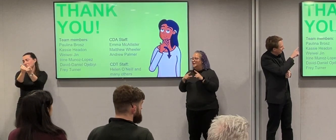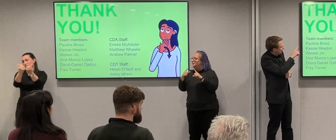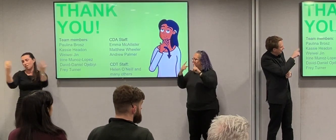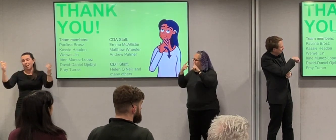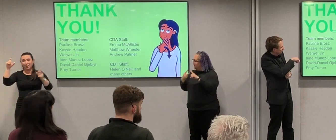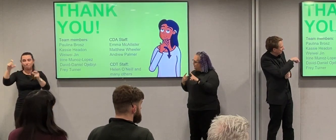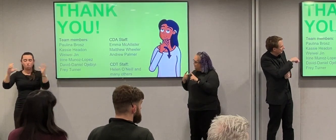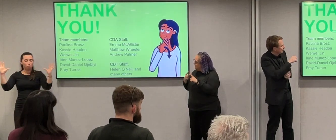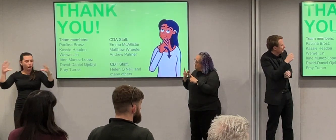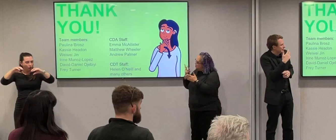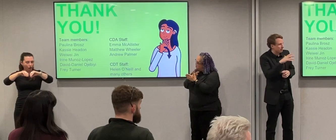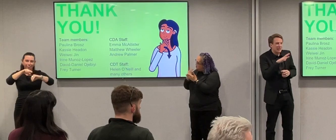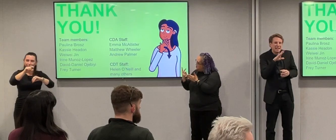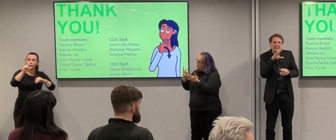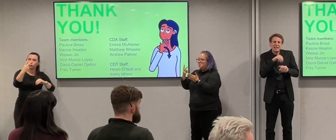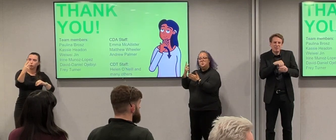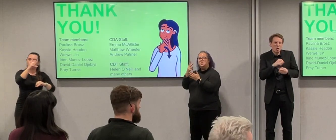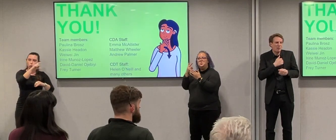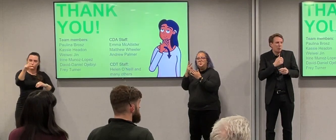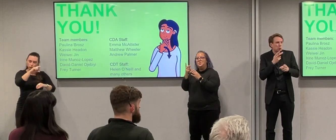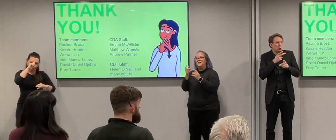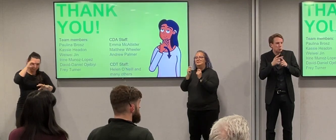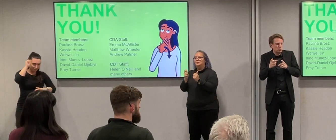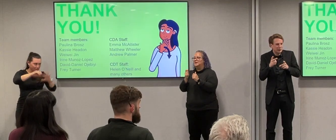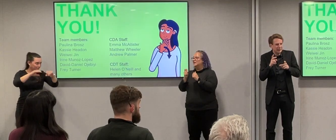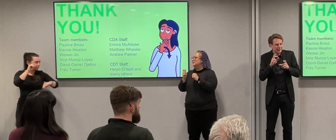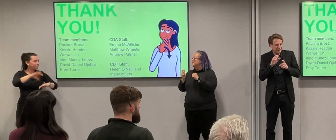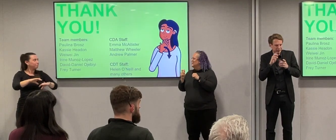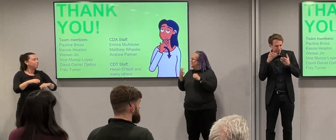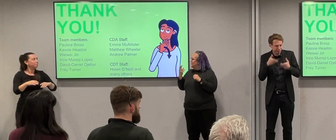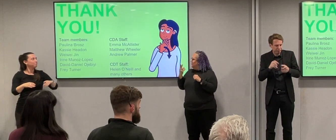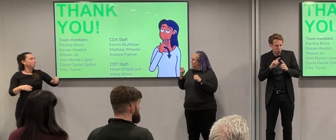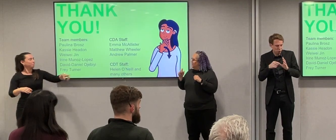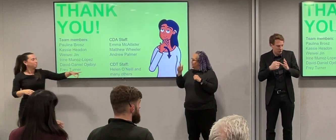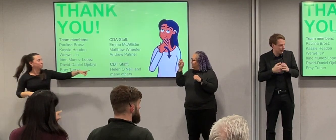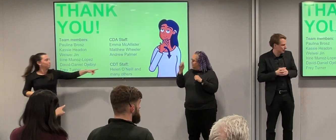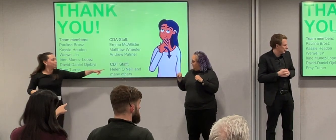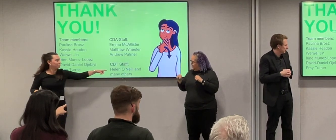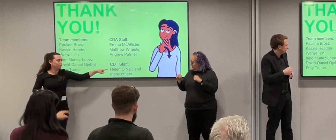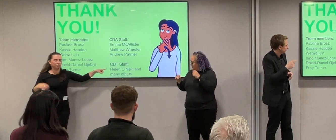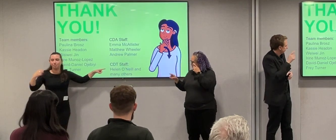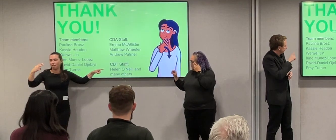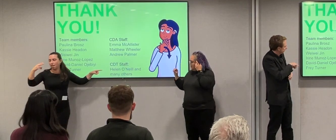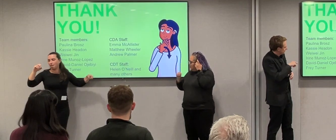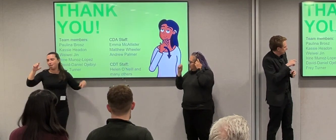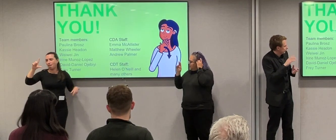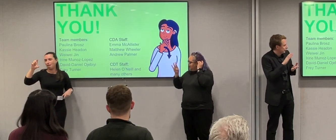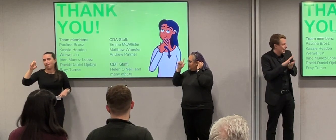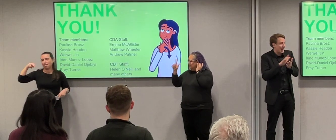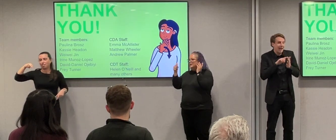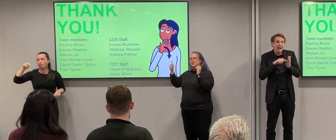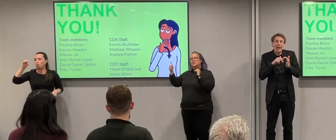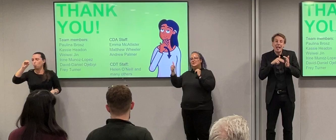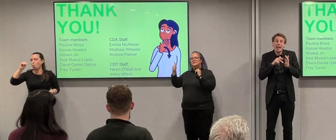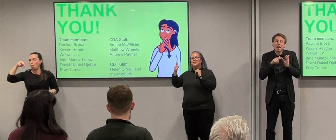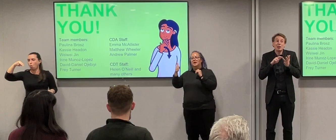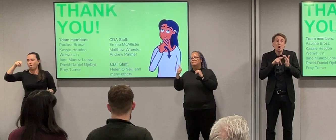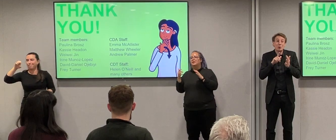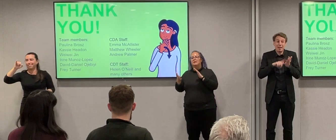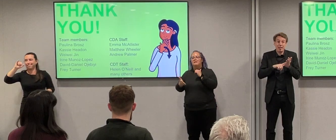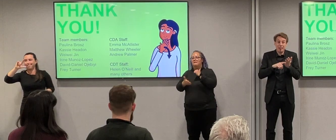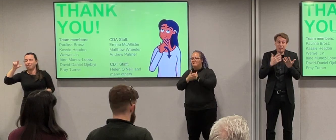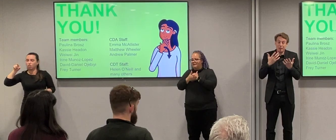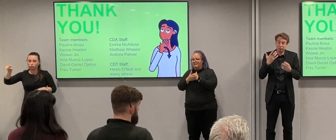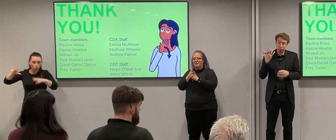this 2-week stint. Helen O'Neill is some sort of magician who managed to get this project to happen over the last 2 weeks of